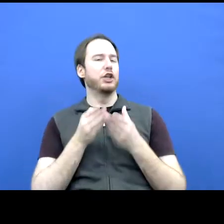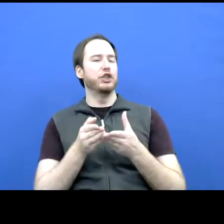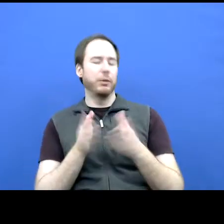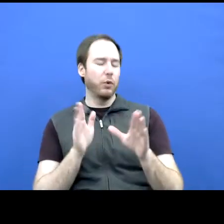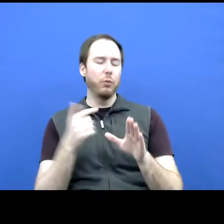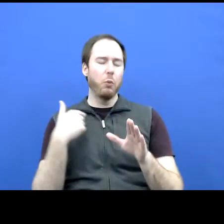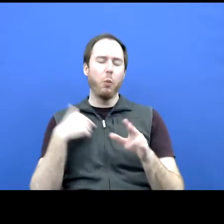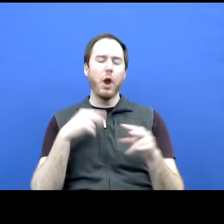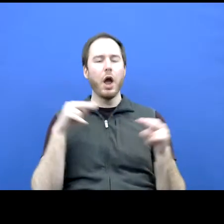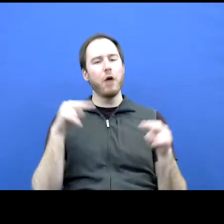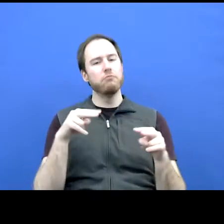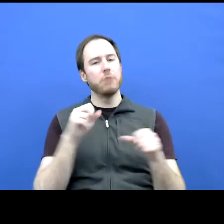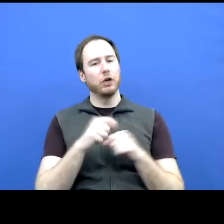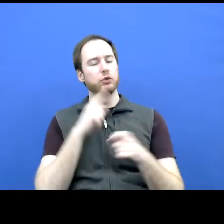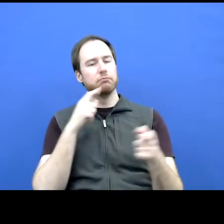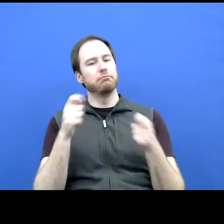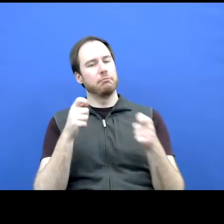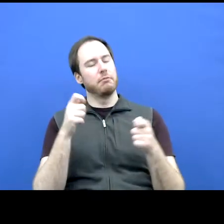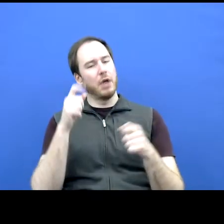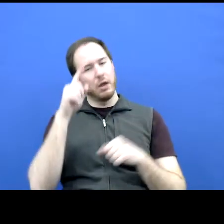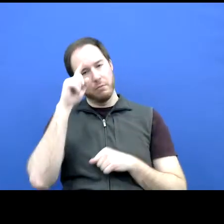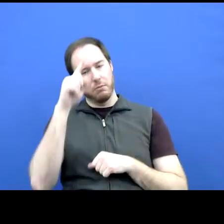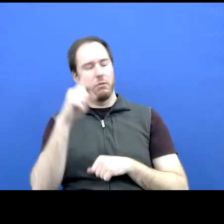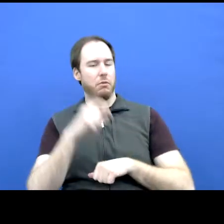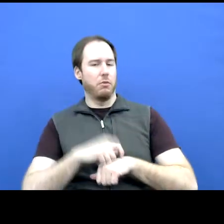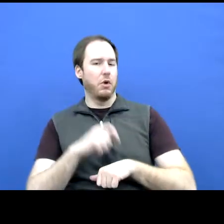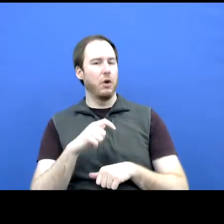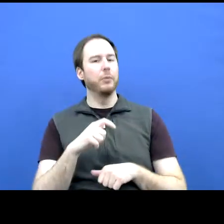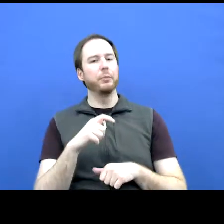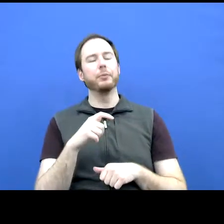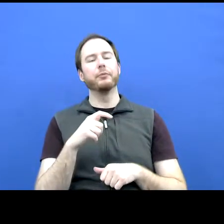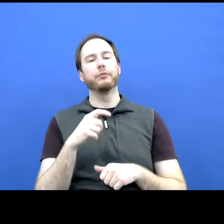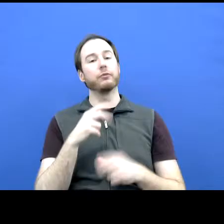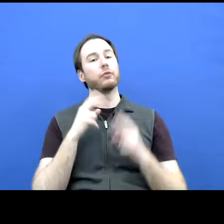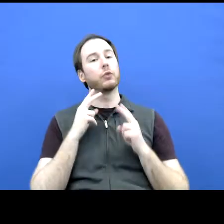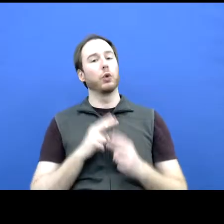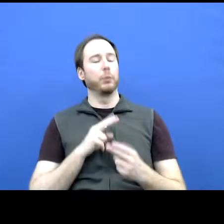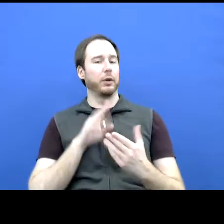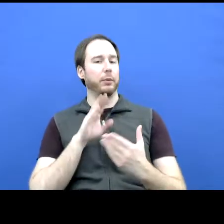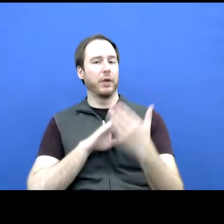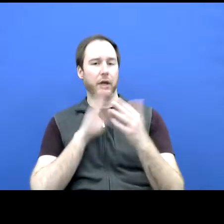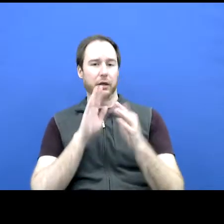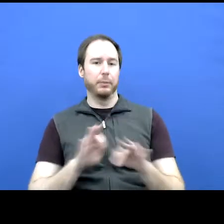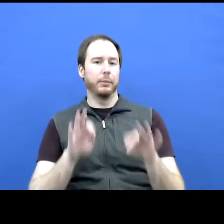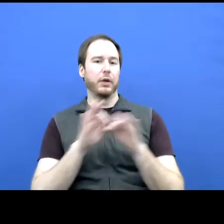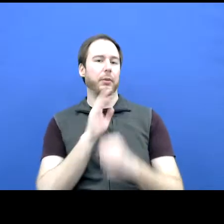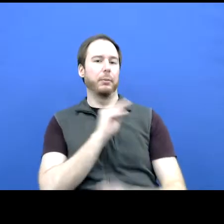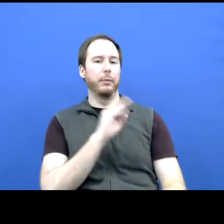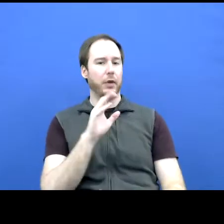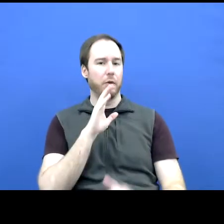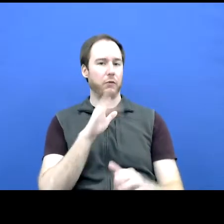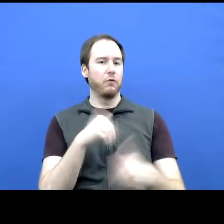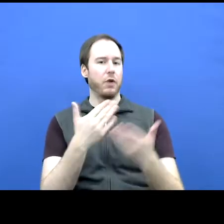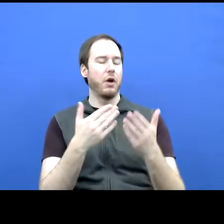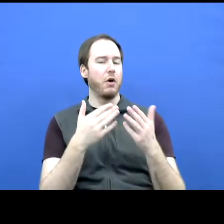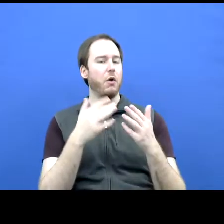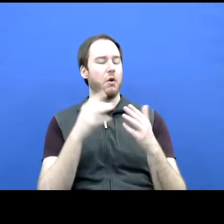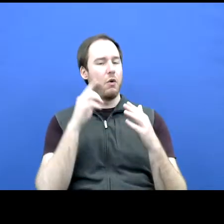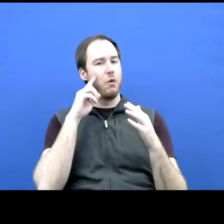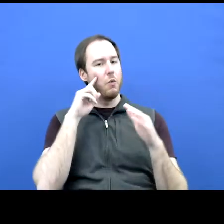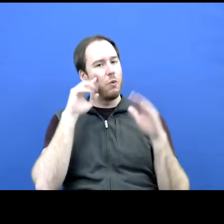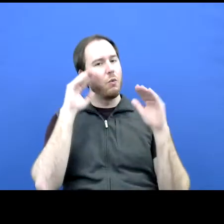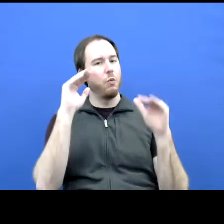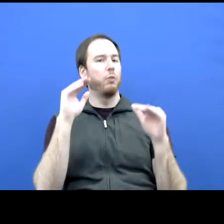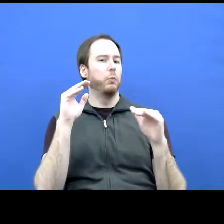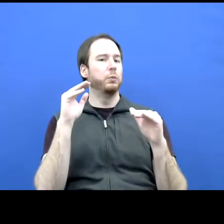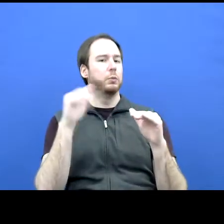The human impact is really essential. Mary Cariola Center represents hope for families who are